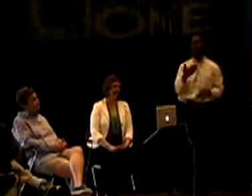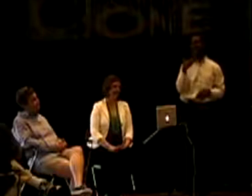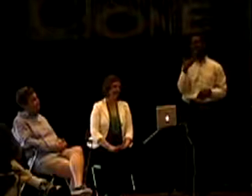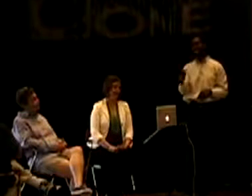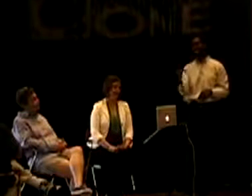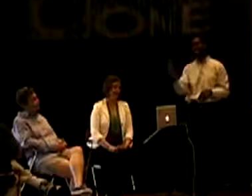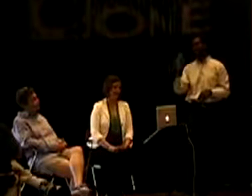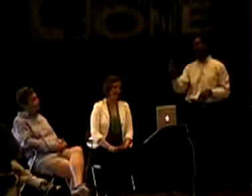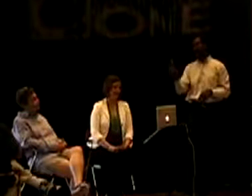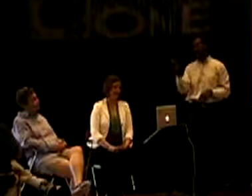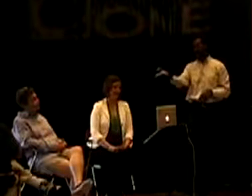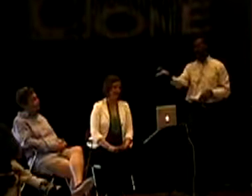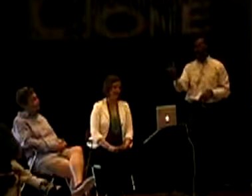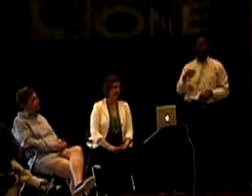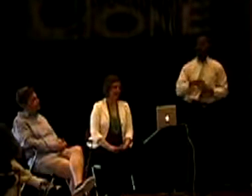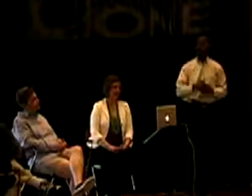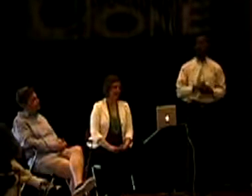I also want to thank you, Bonnie,